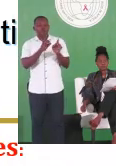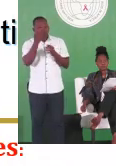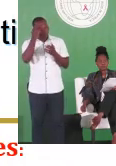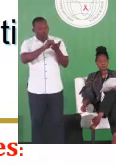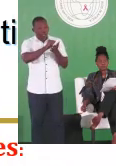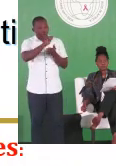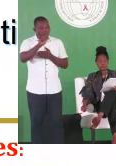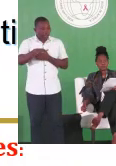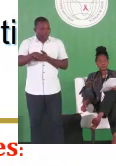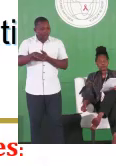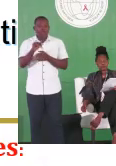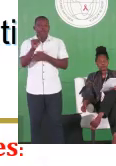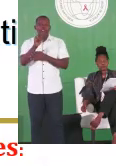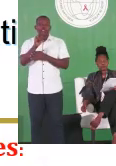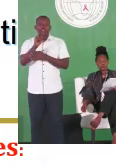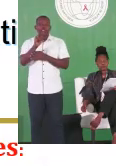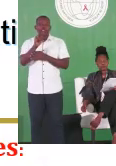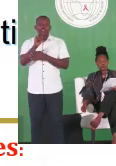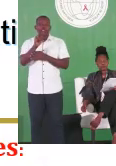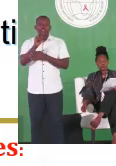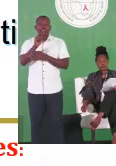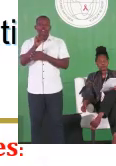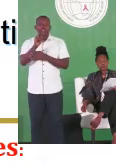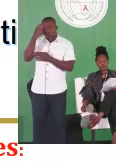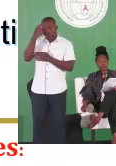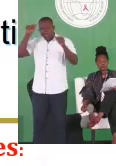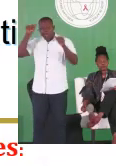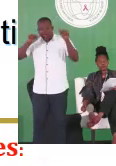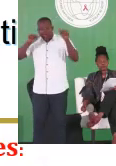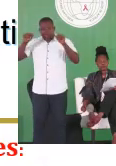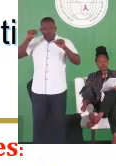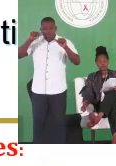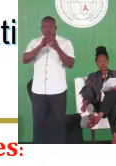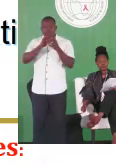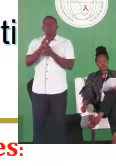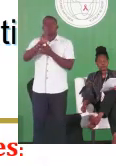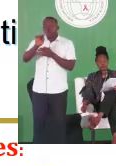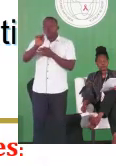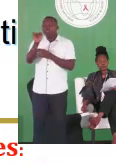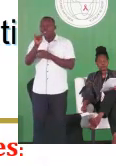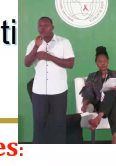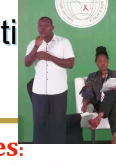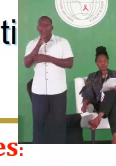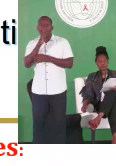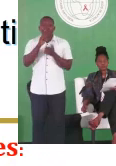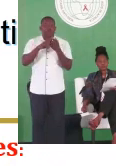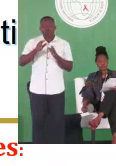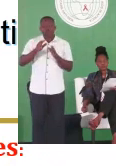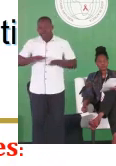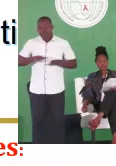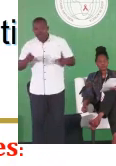elimination. Same tools are used, assessment. We use the same mother-to-child transmission rate